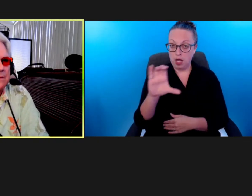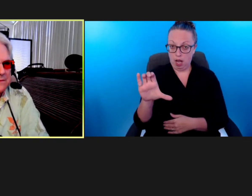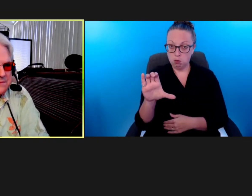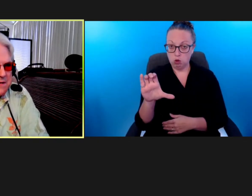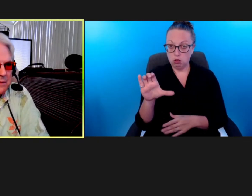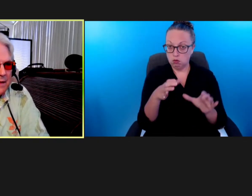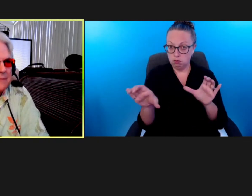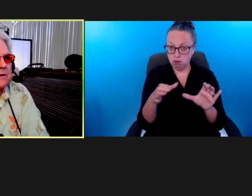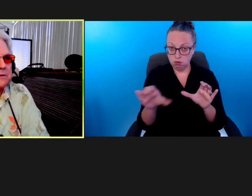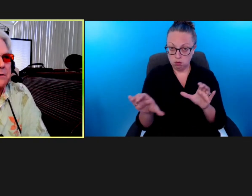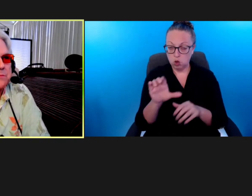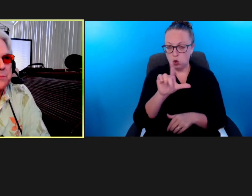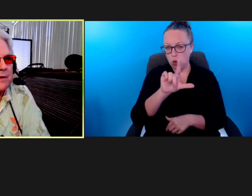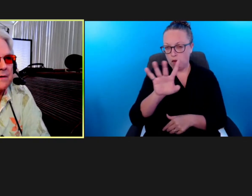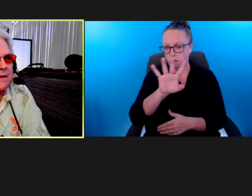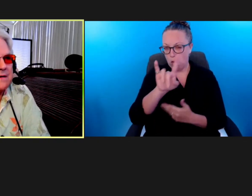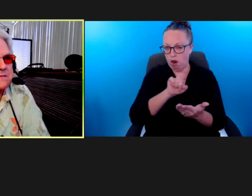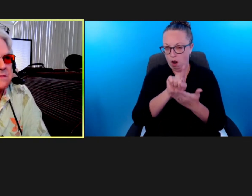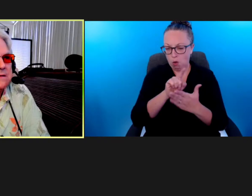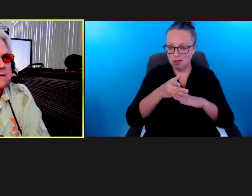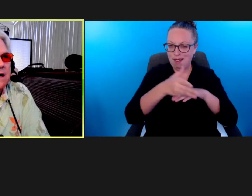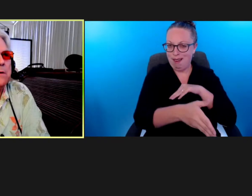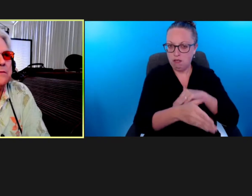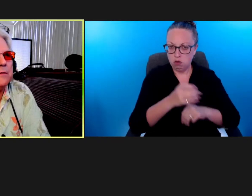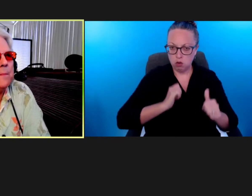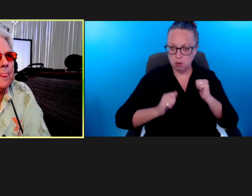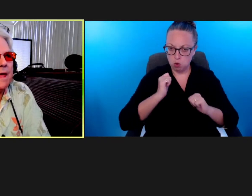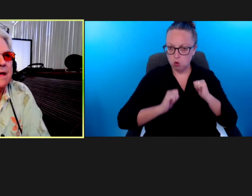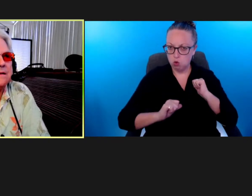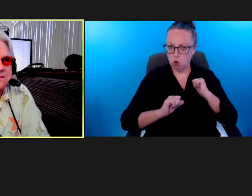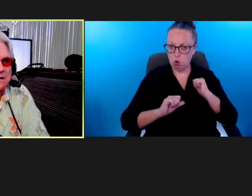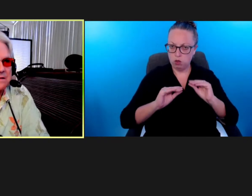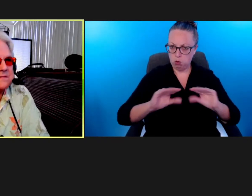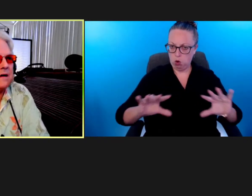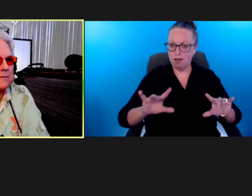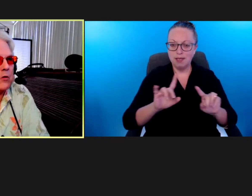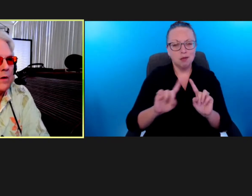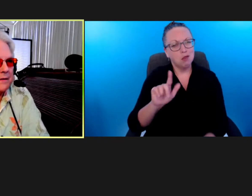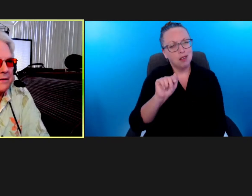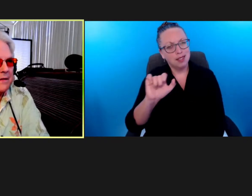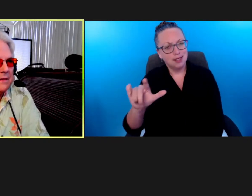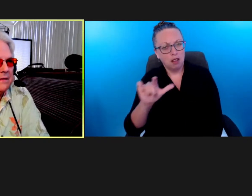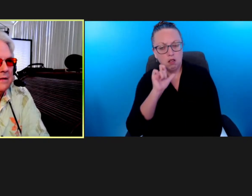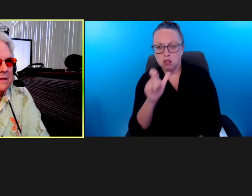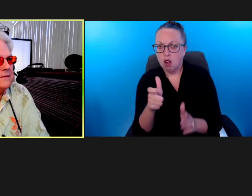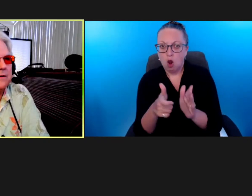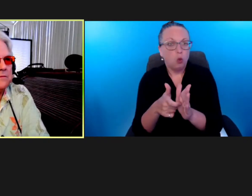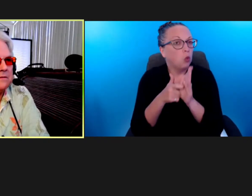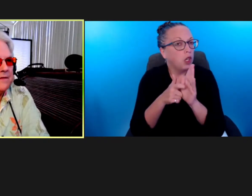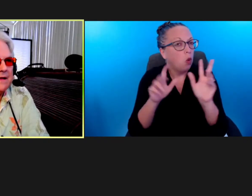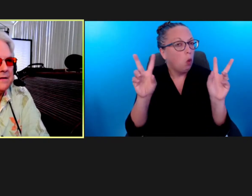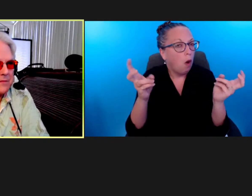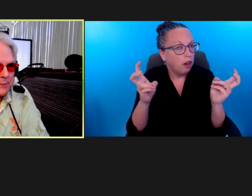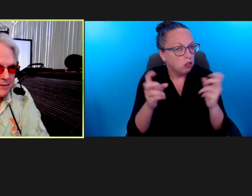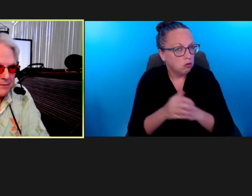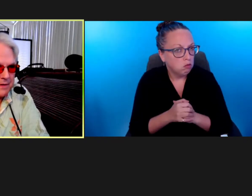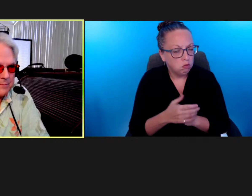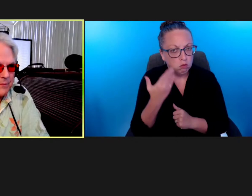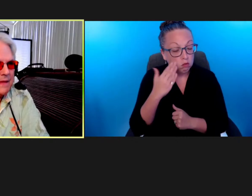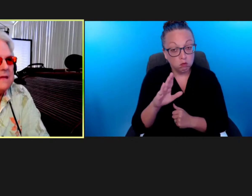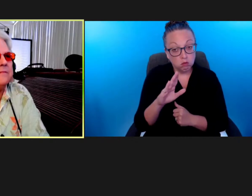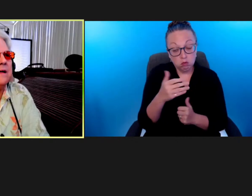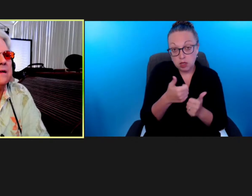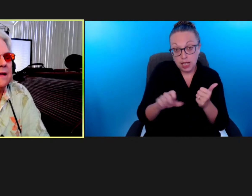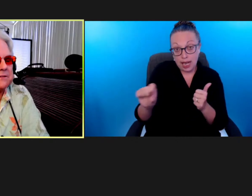24 hours after our show's broadcast. However, ASL is not required, and I don't know of any other